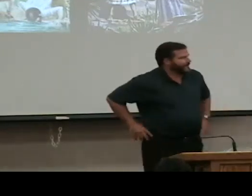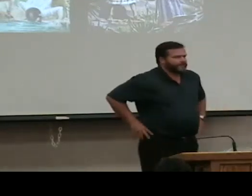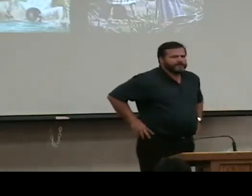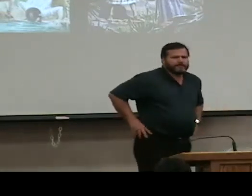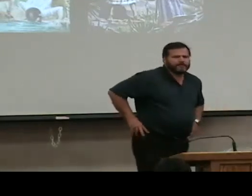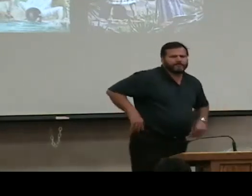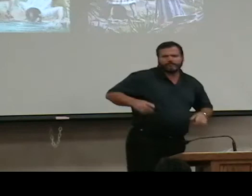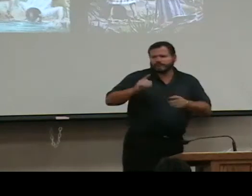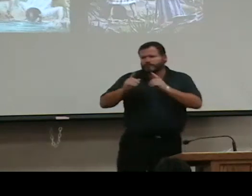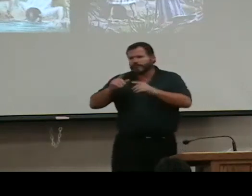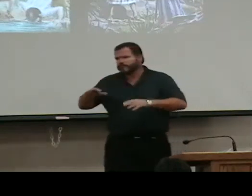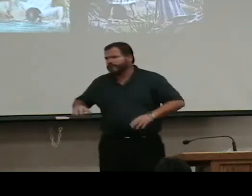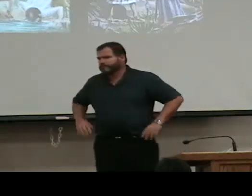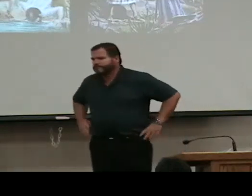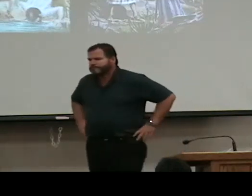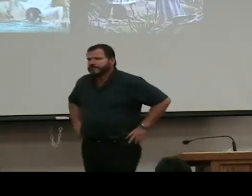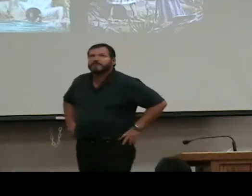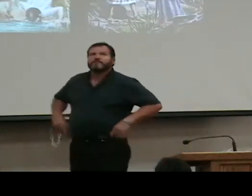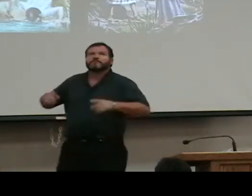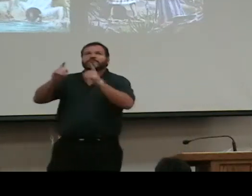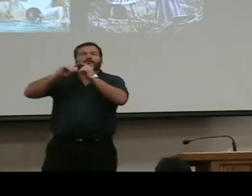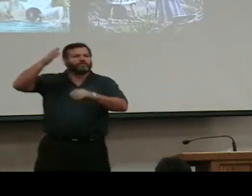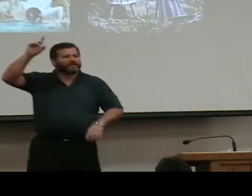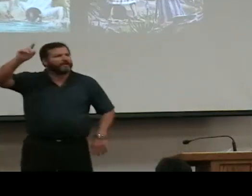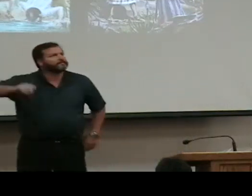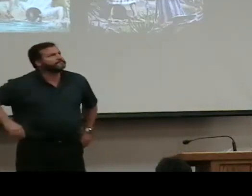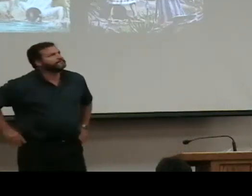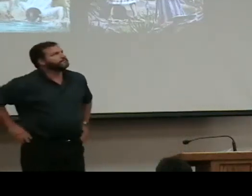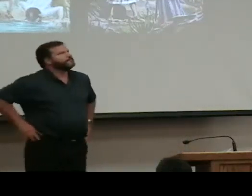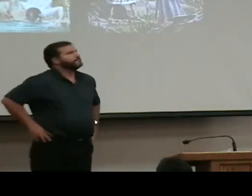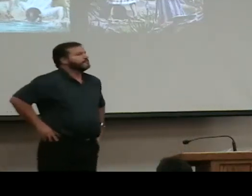talking, talking to God.